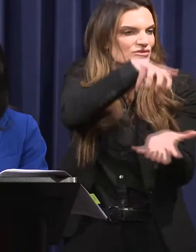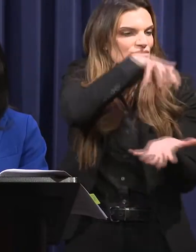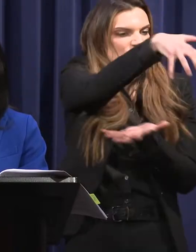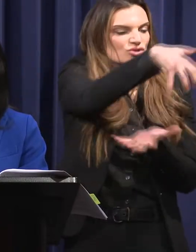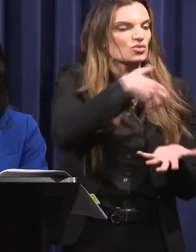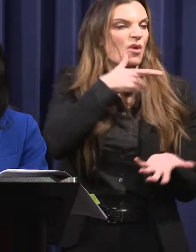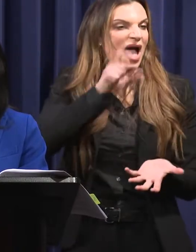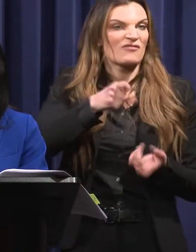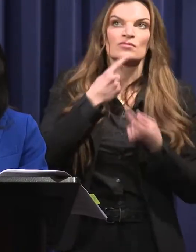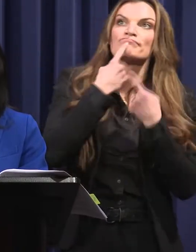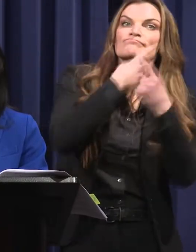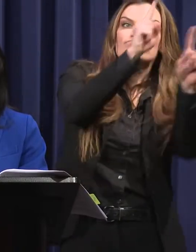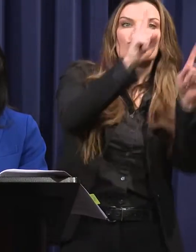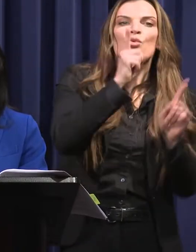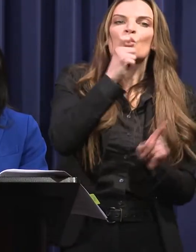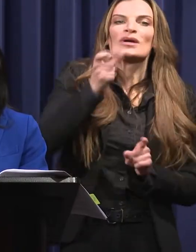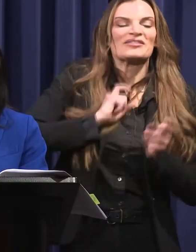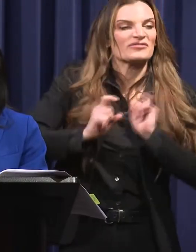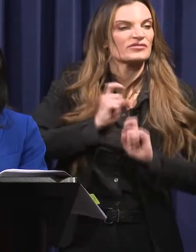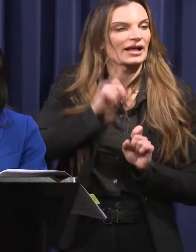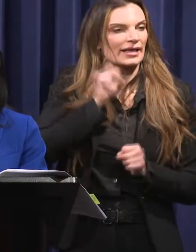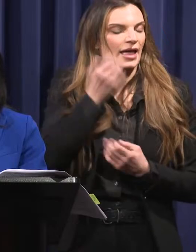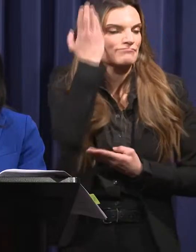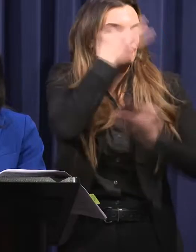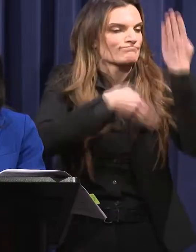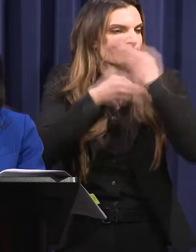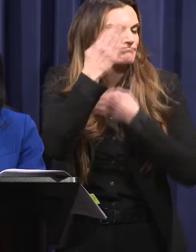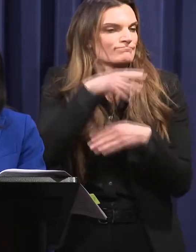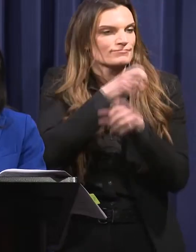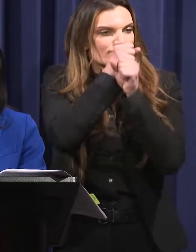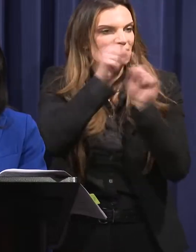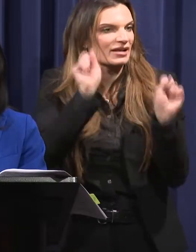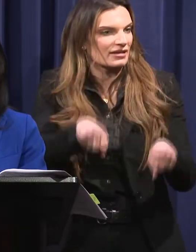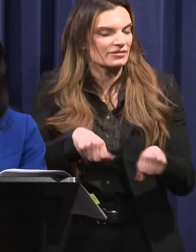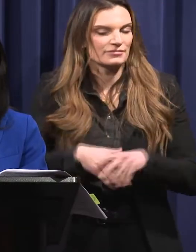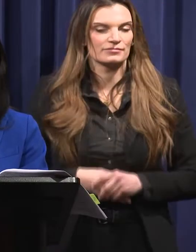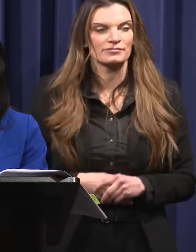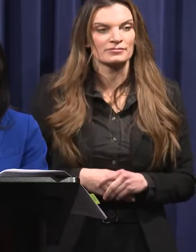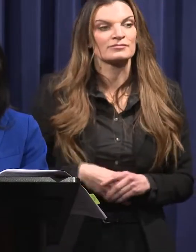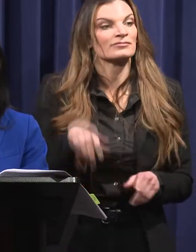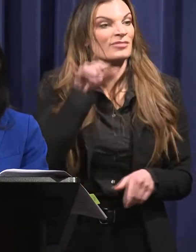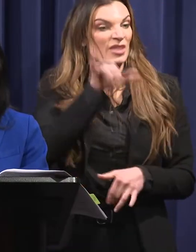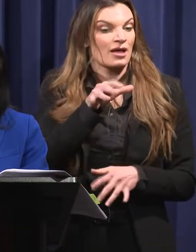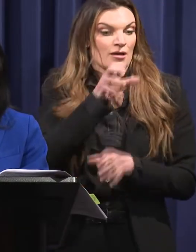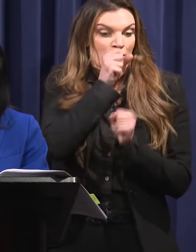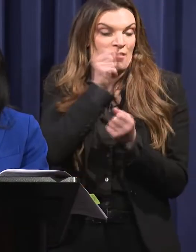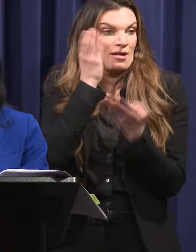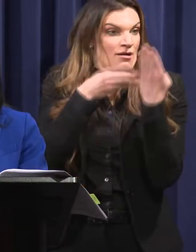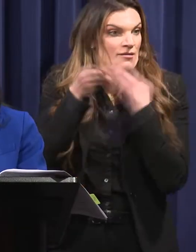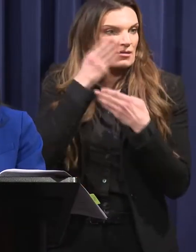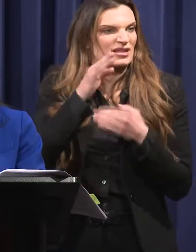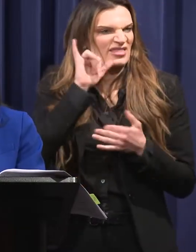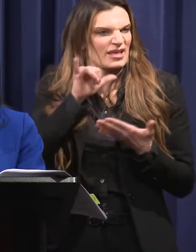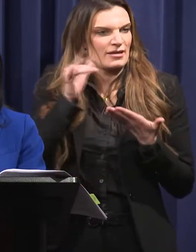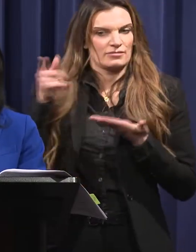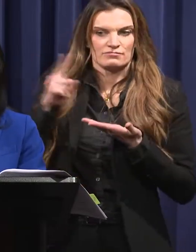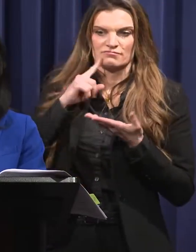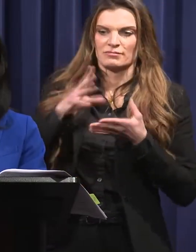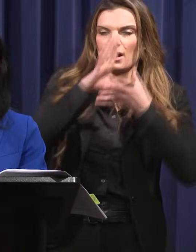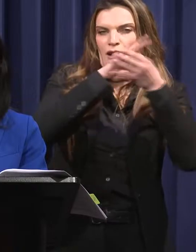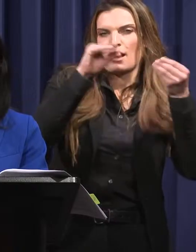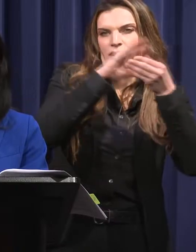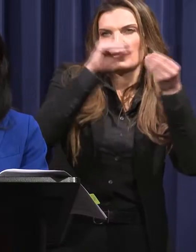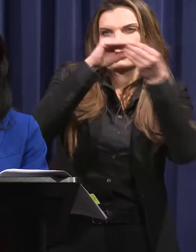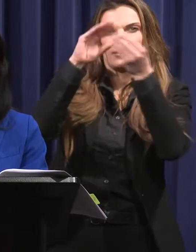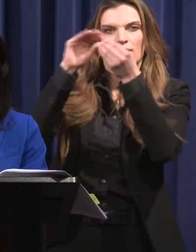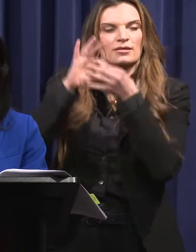donors. Their social welfare amounts to expensive, politicized speech that is careful to fall just short